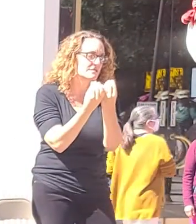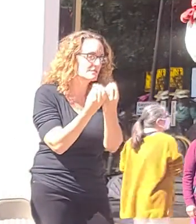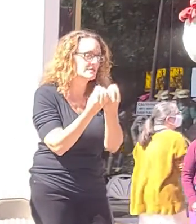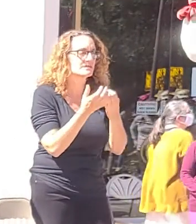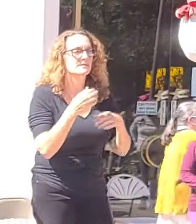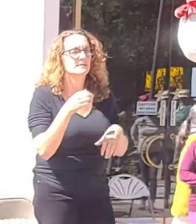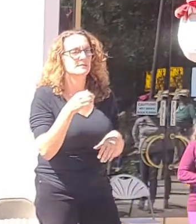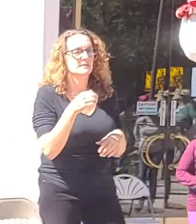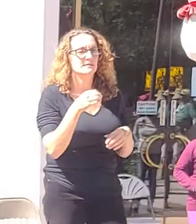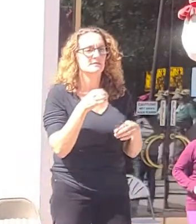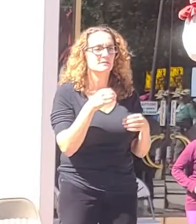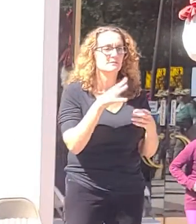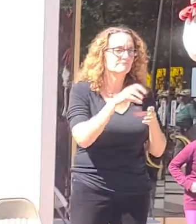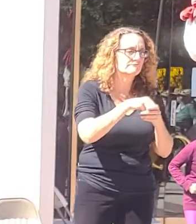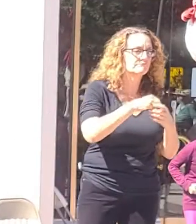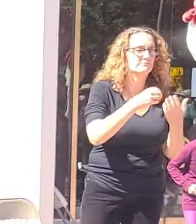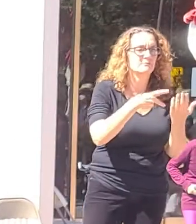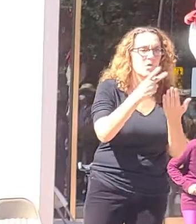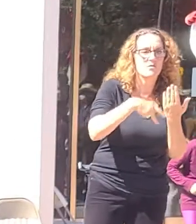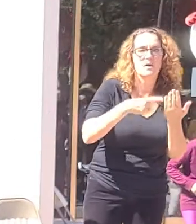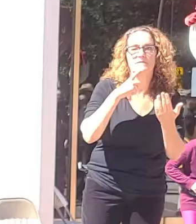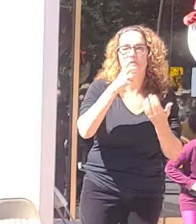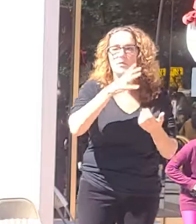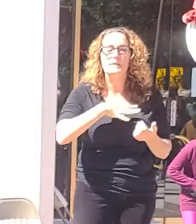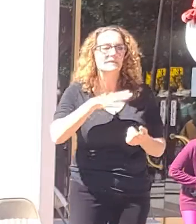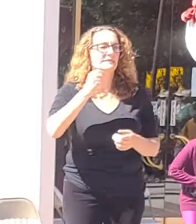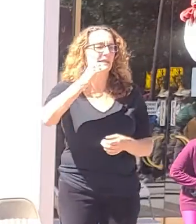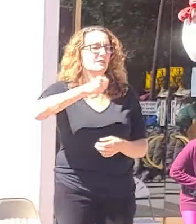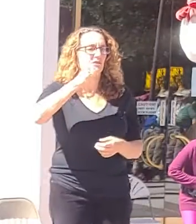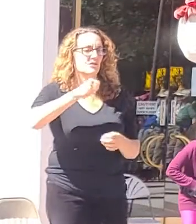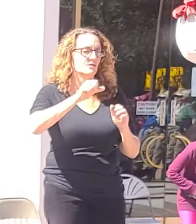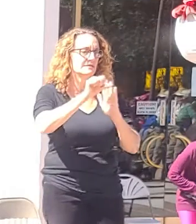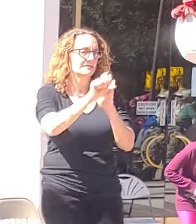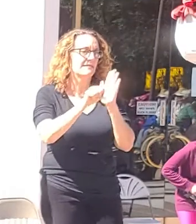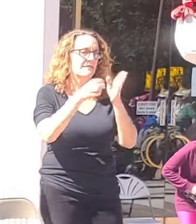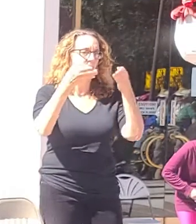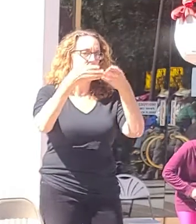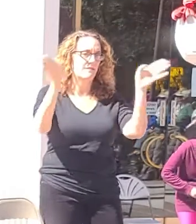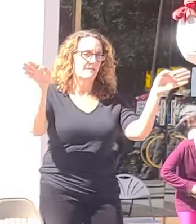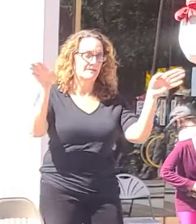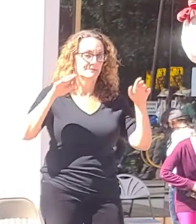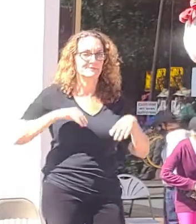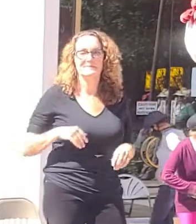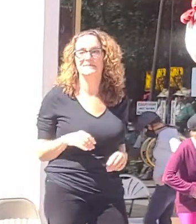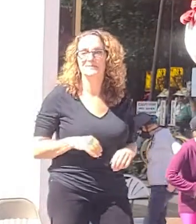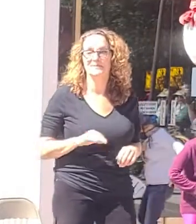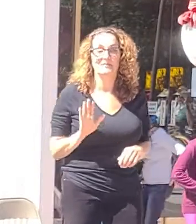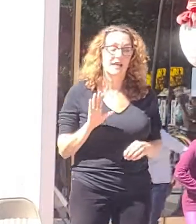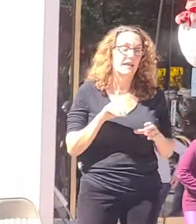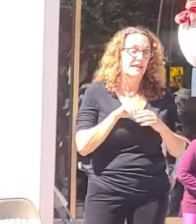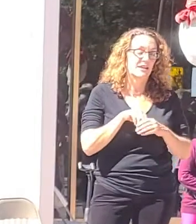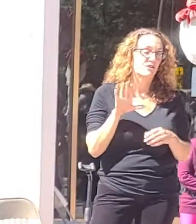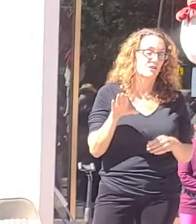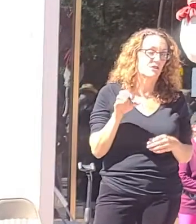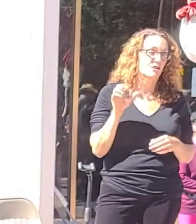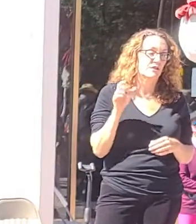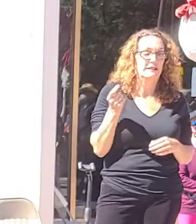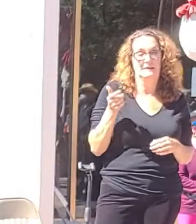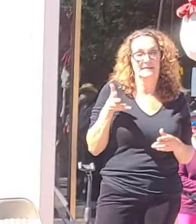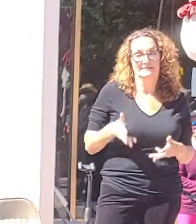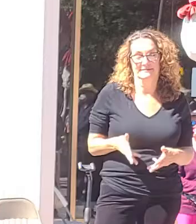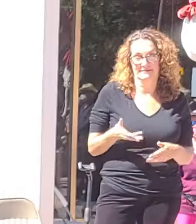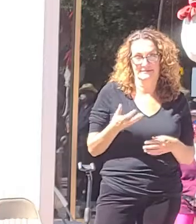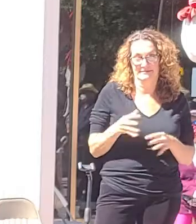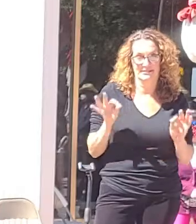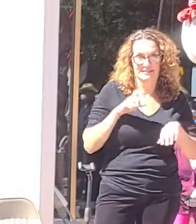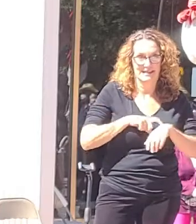that offers programs for women and girls statewide. And in her copious spare time, she